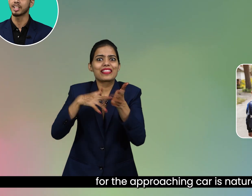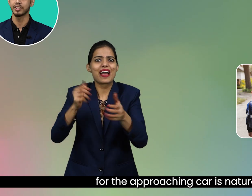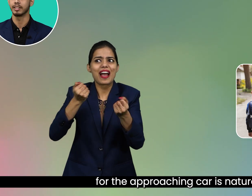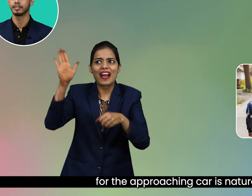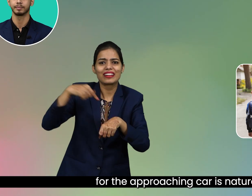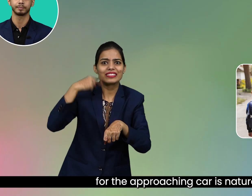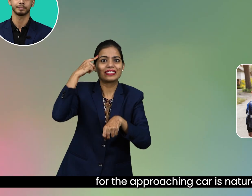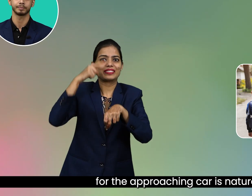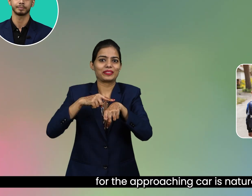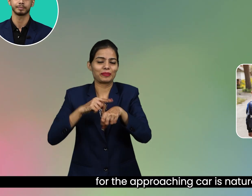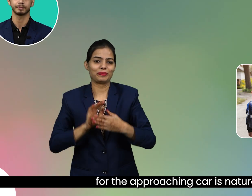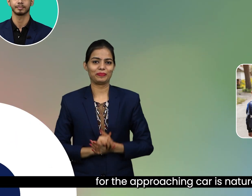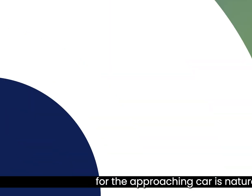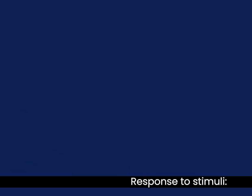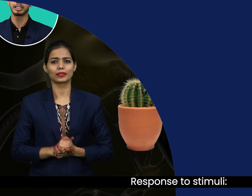is natural.